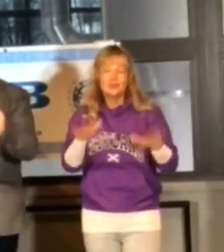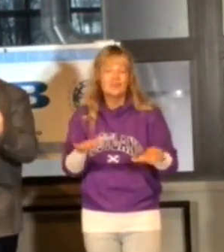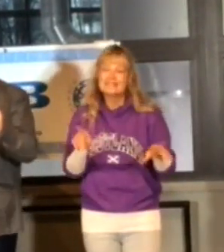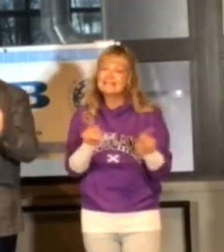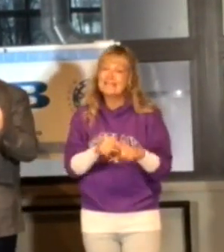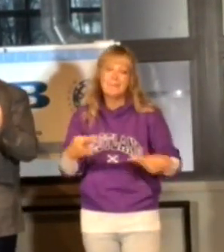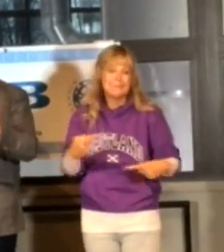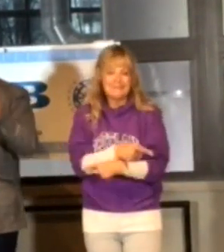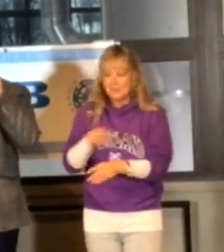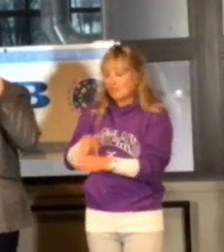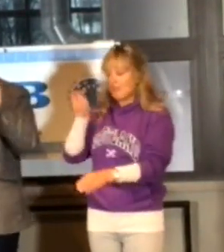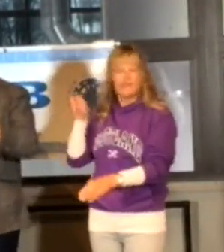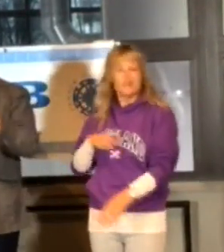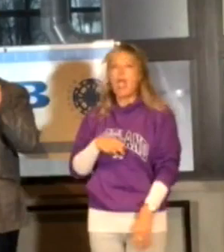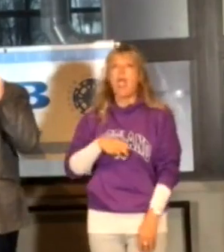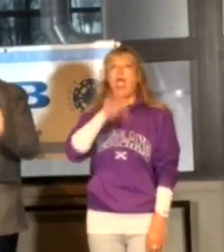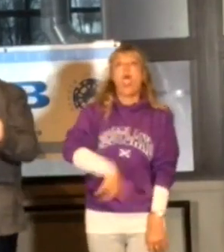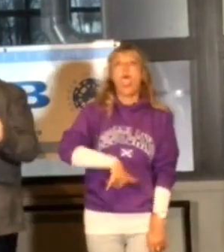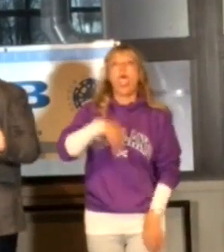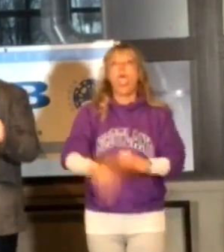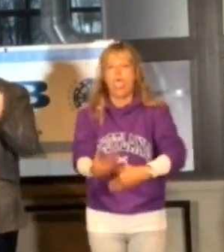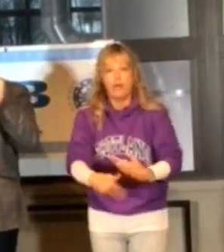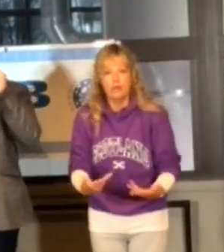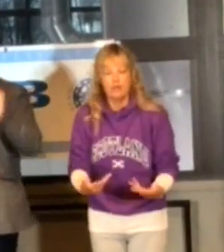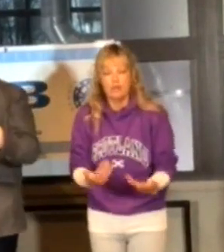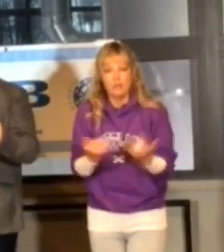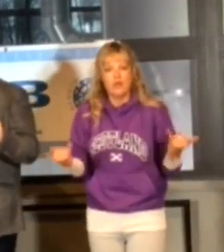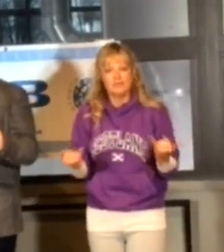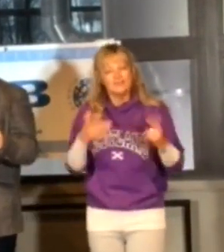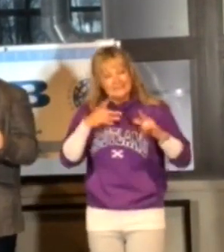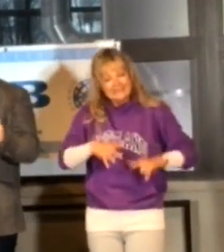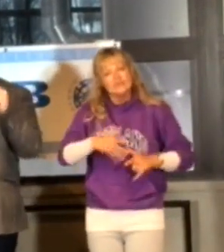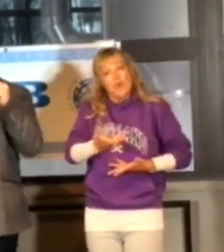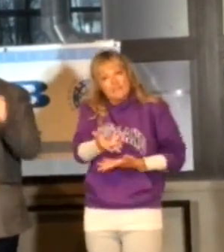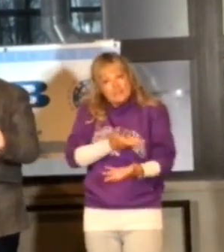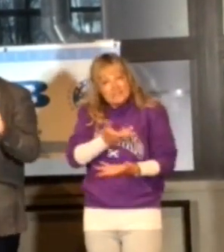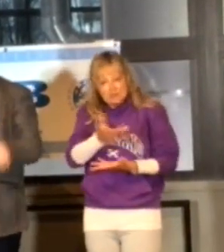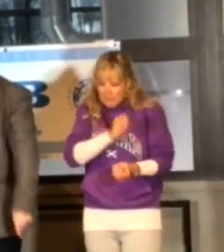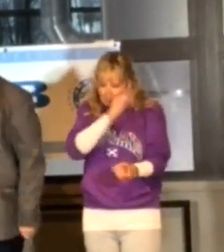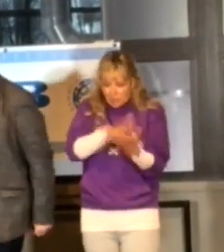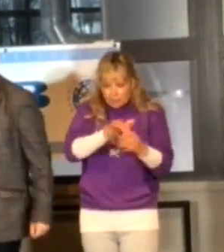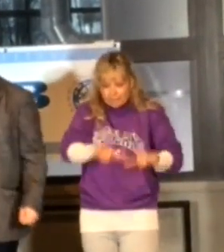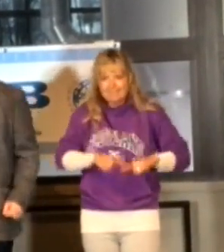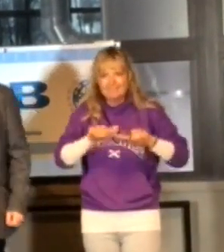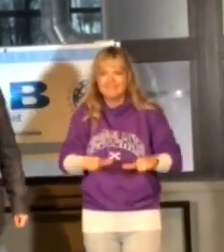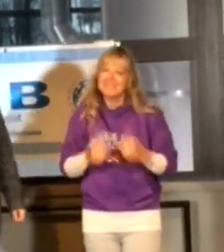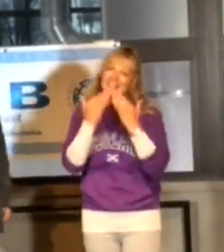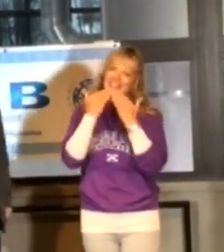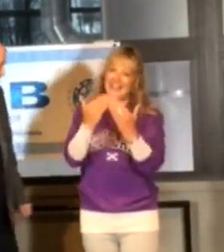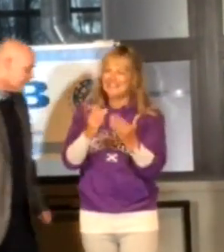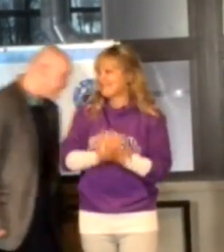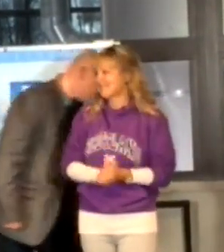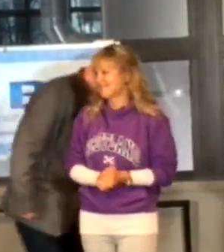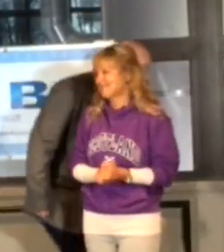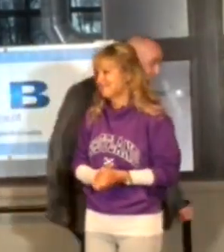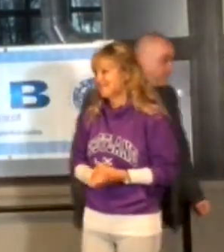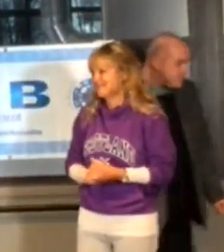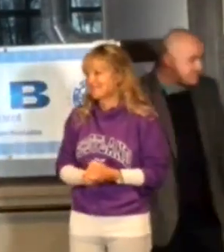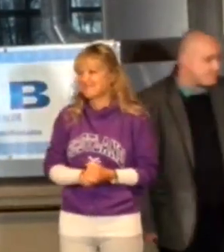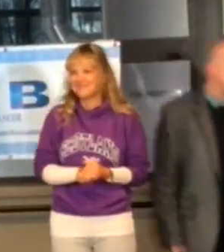rush headlong on it. We need a national debate, and working class interests need to be at the centre of that debate. Thanks very much.